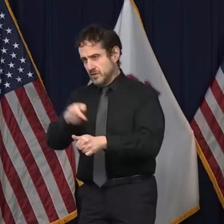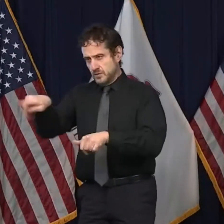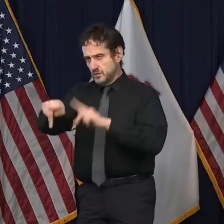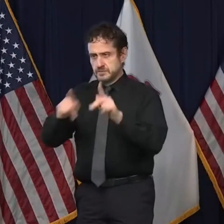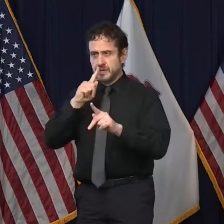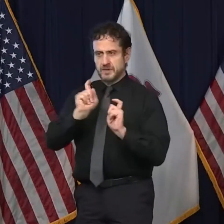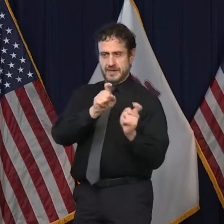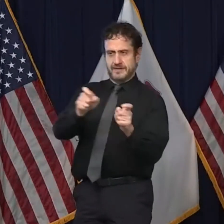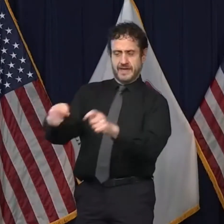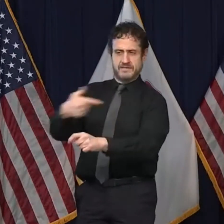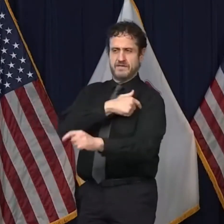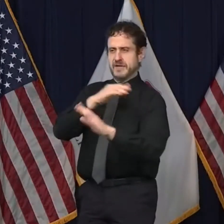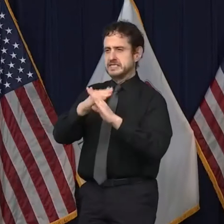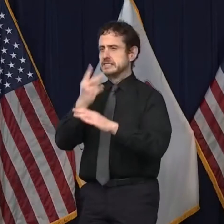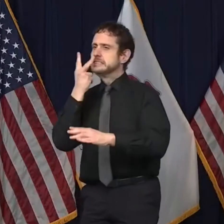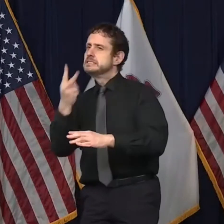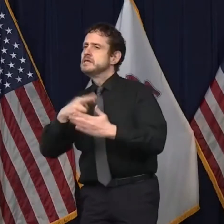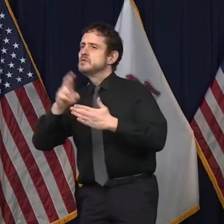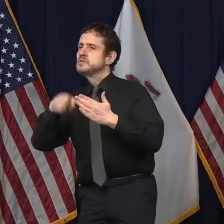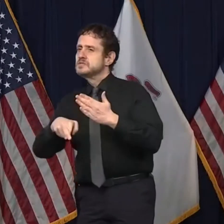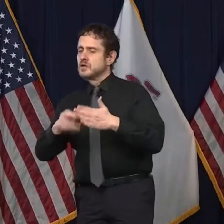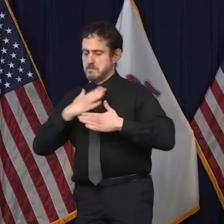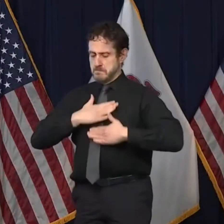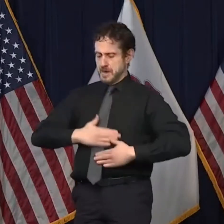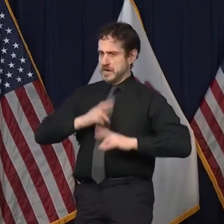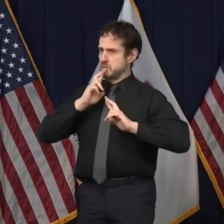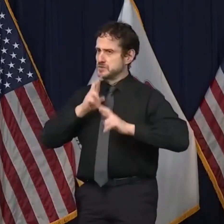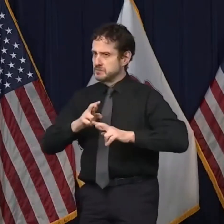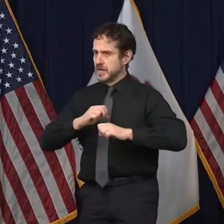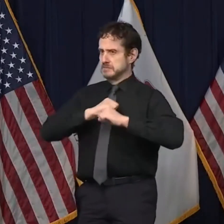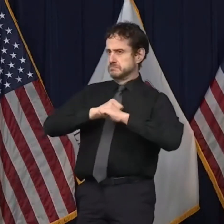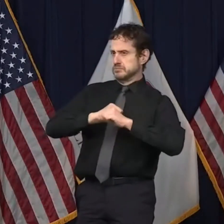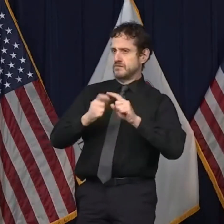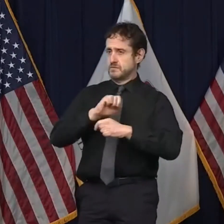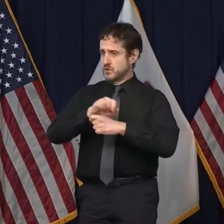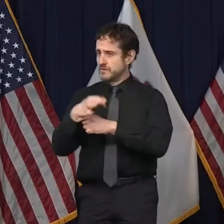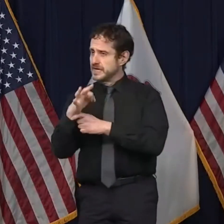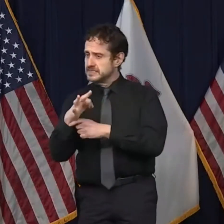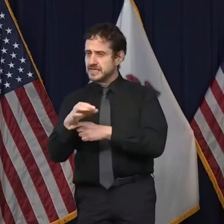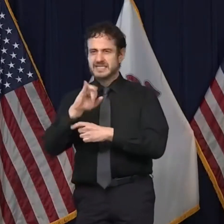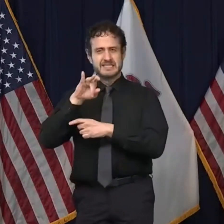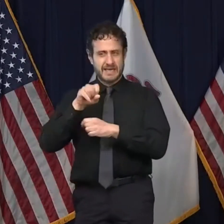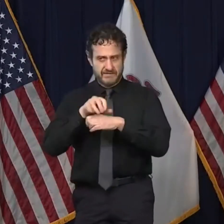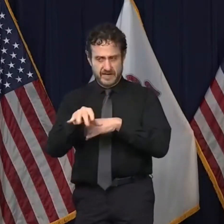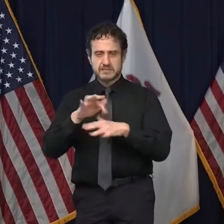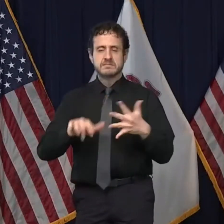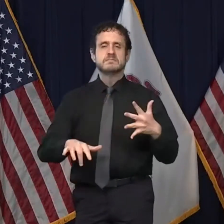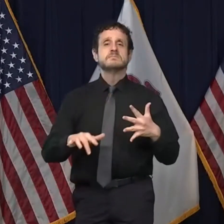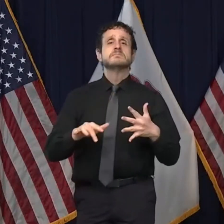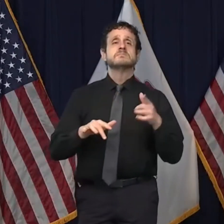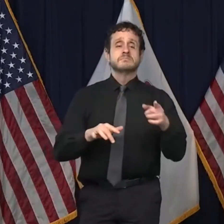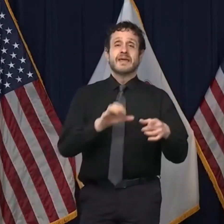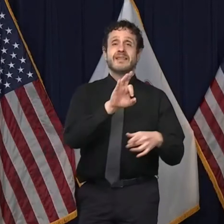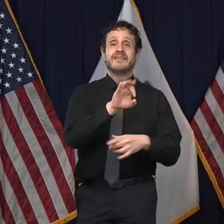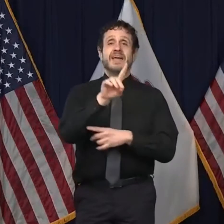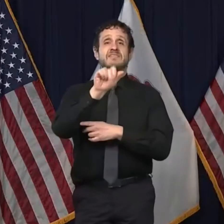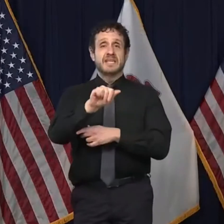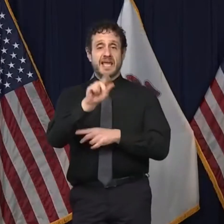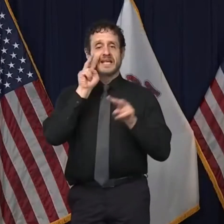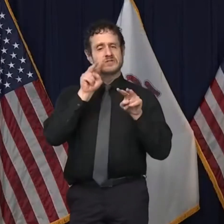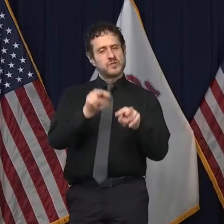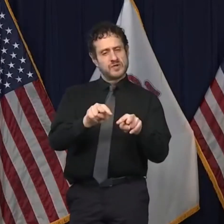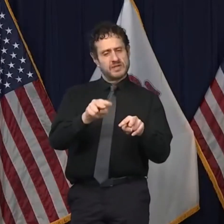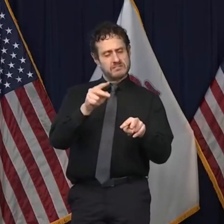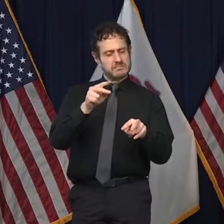alone. What the FDA is looking at for these trials is additional information on common short-term